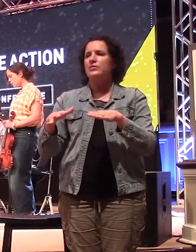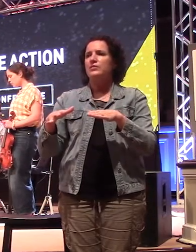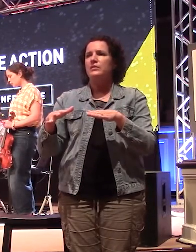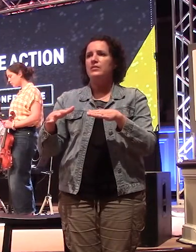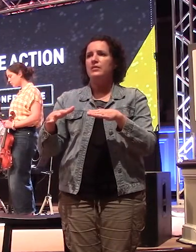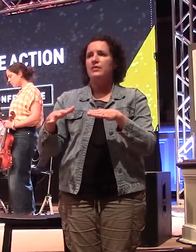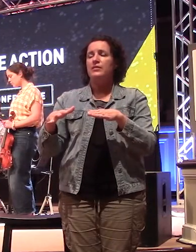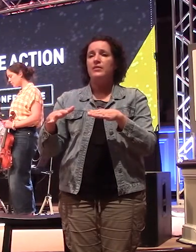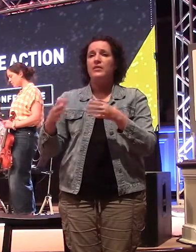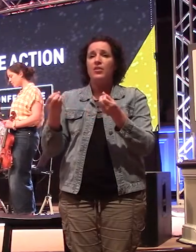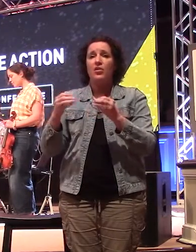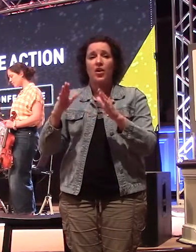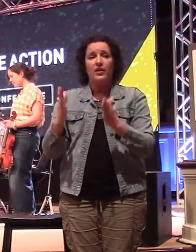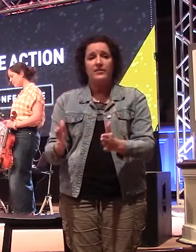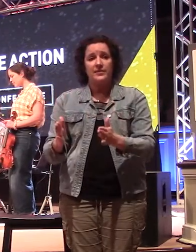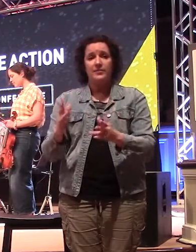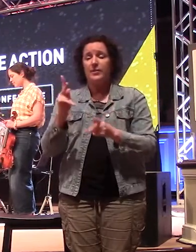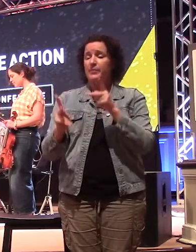see Jesus.